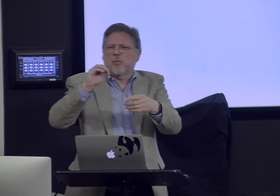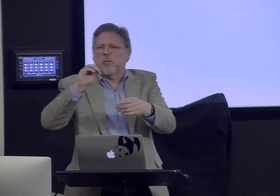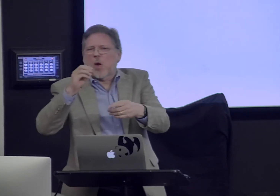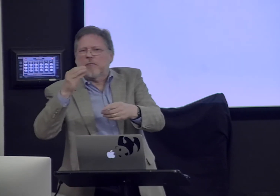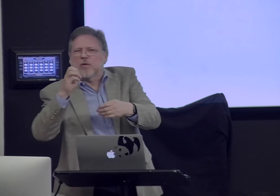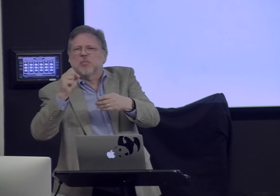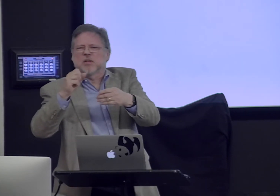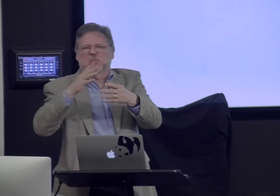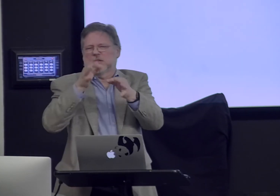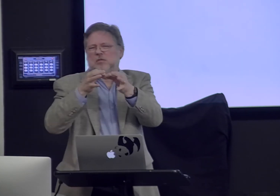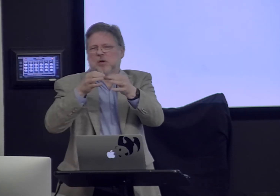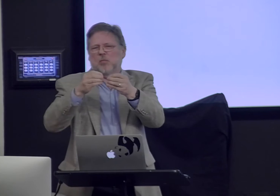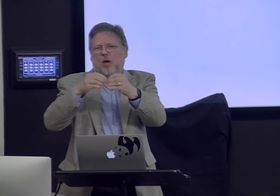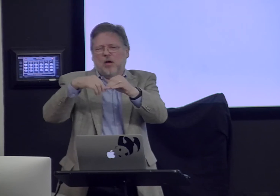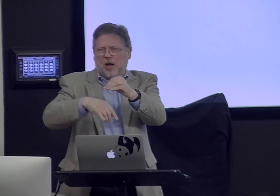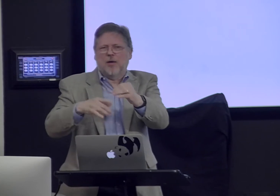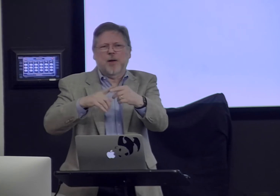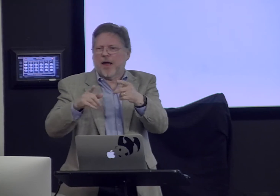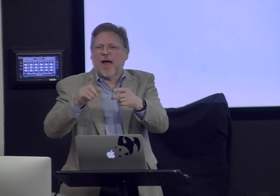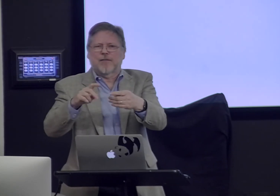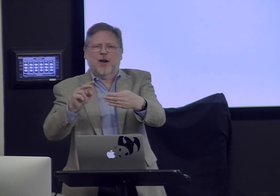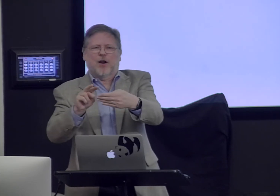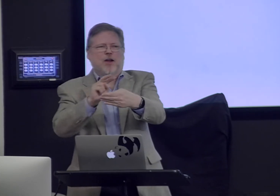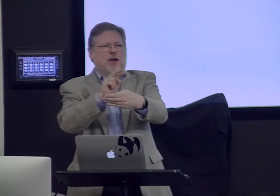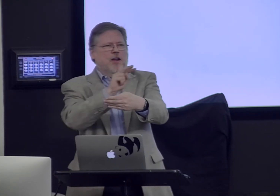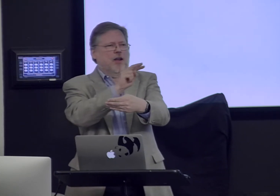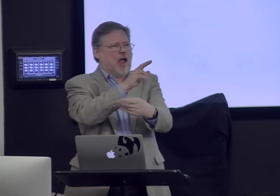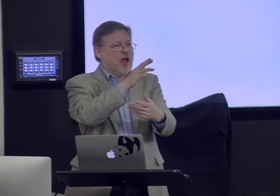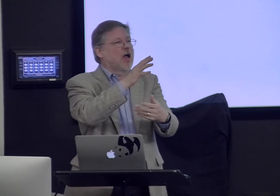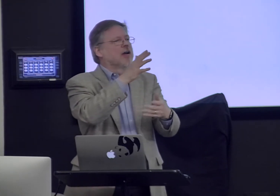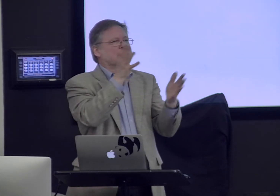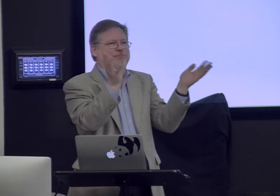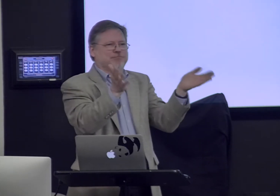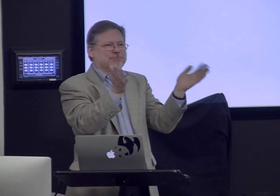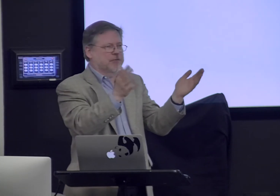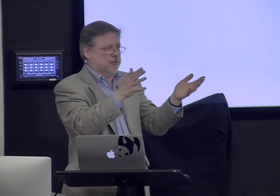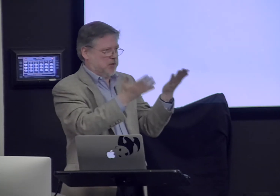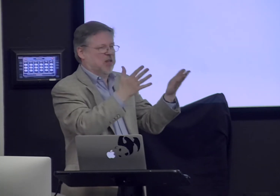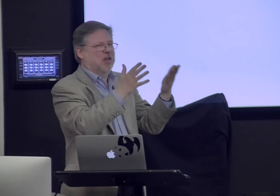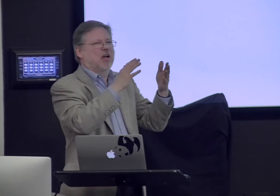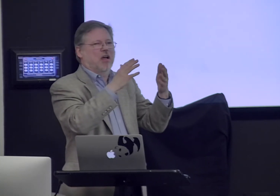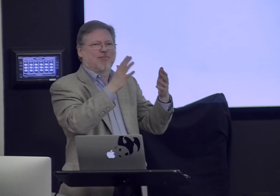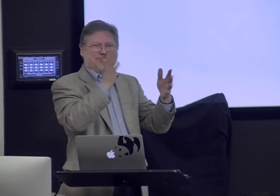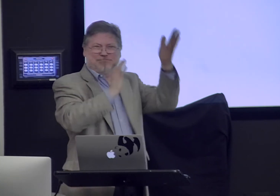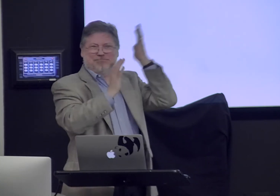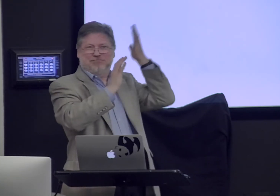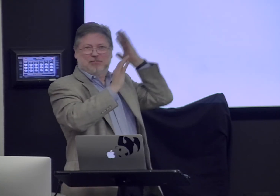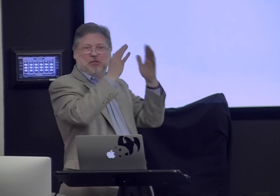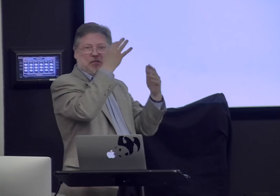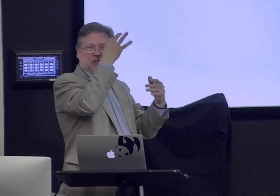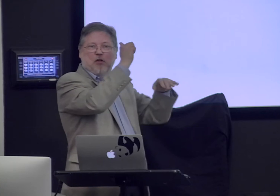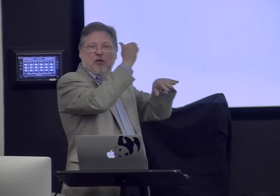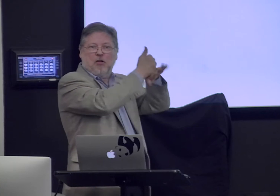in a syntactic way, so they were already at this stage of language evolution. Certainly, something discursive was